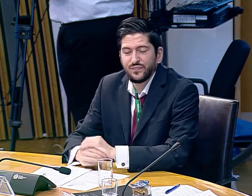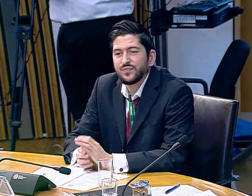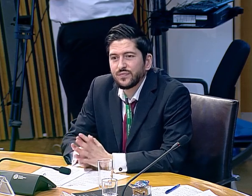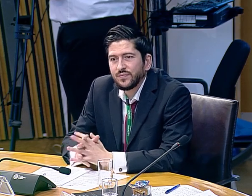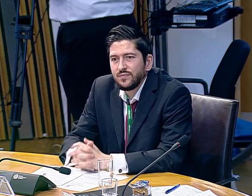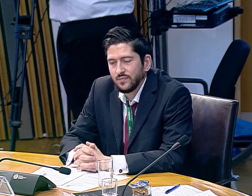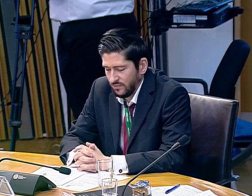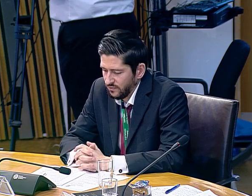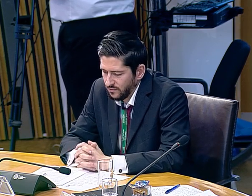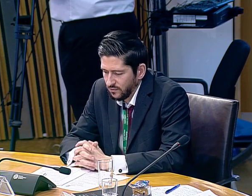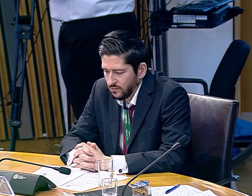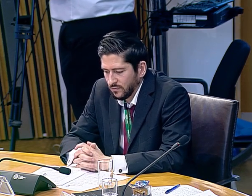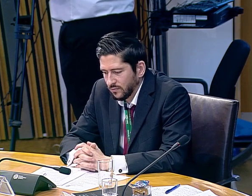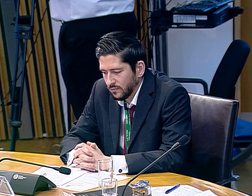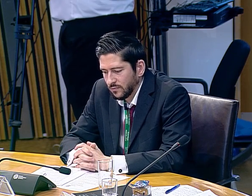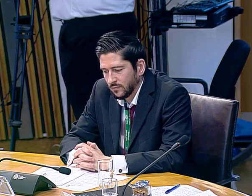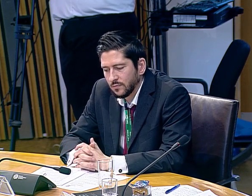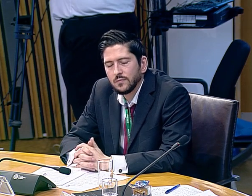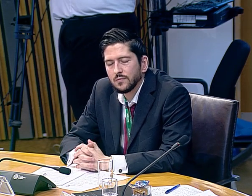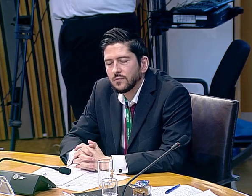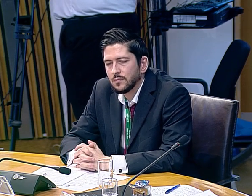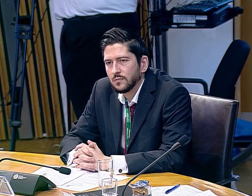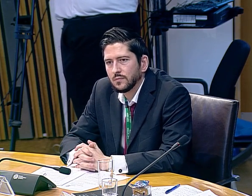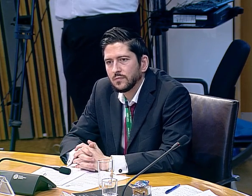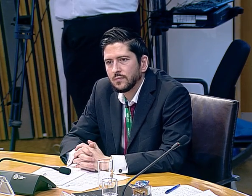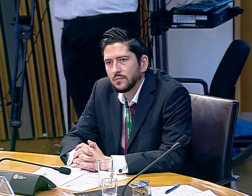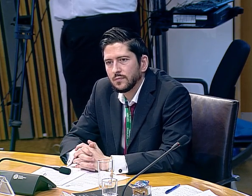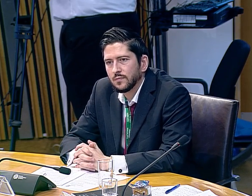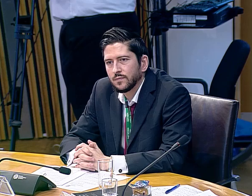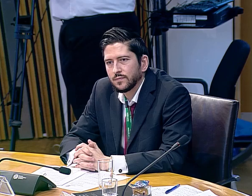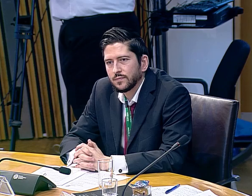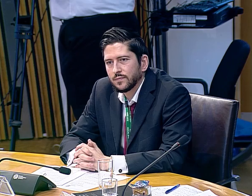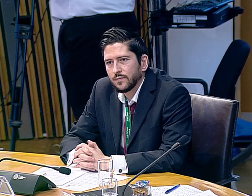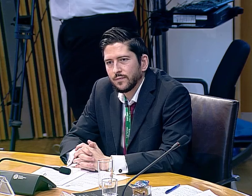at university and, as I say, gives them a very much heavier workload.